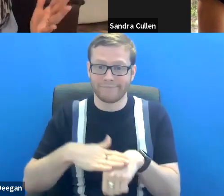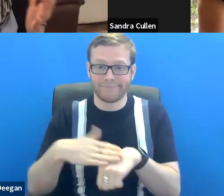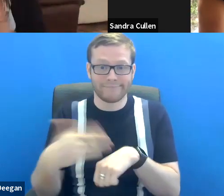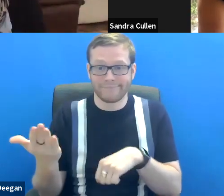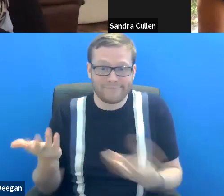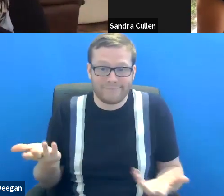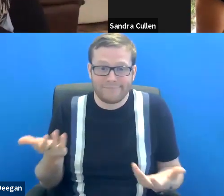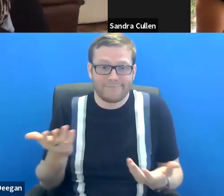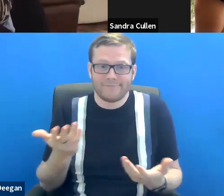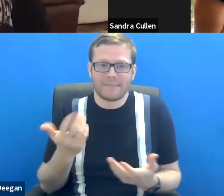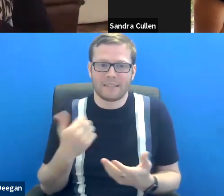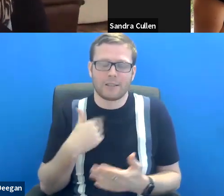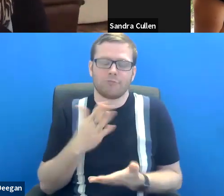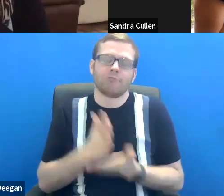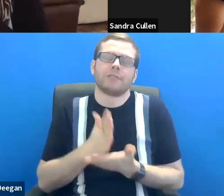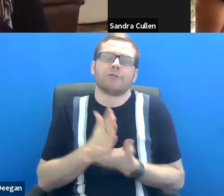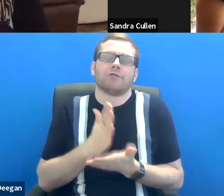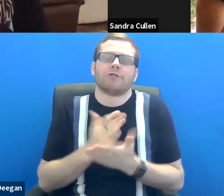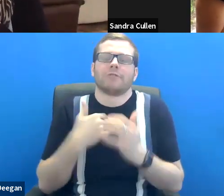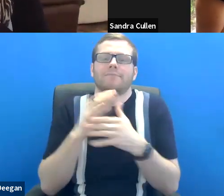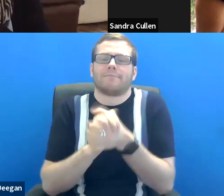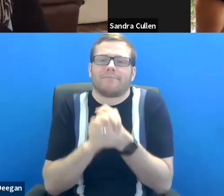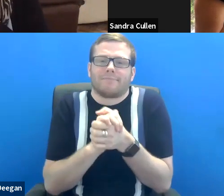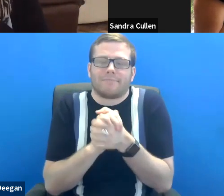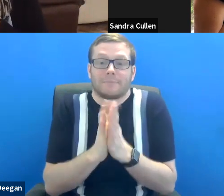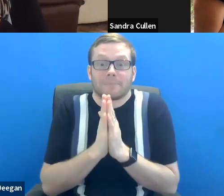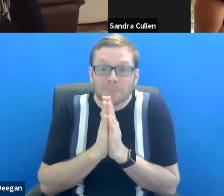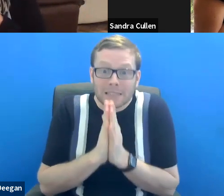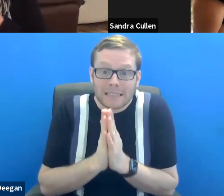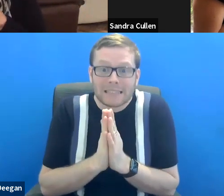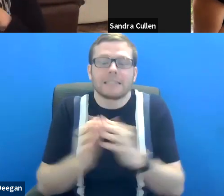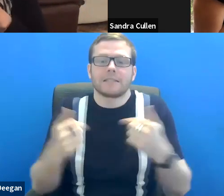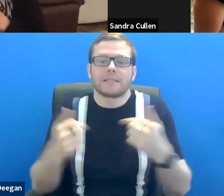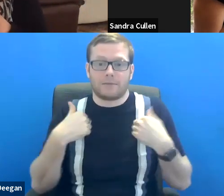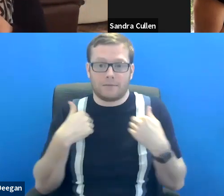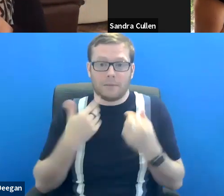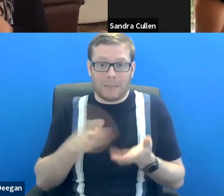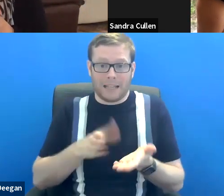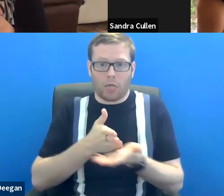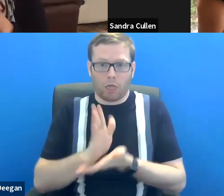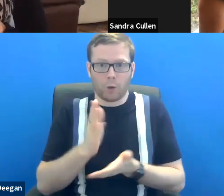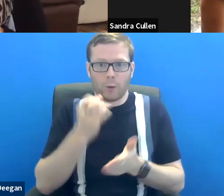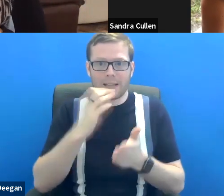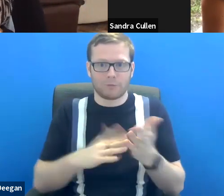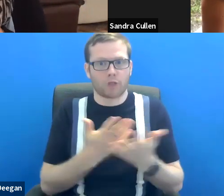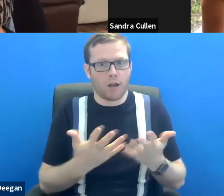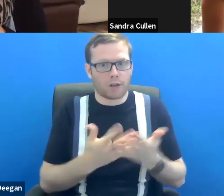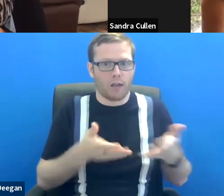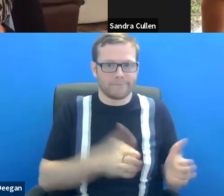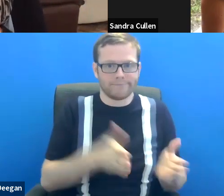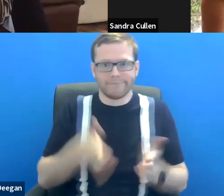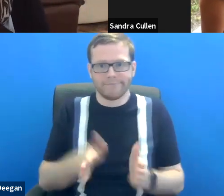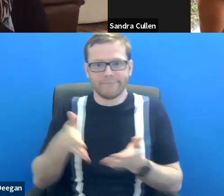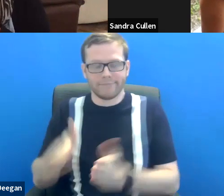matter. But I would really, really, really beg you, as somebody who has had lots of babies, please, if you